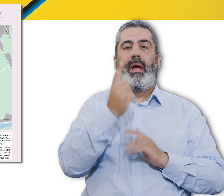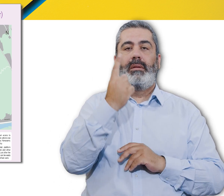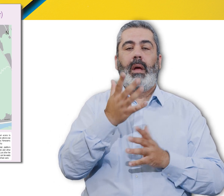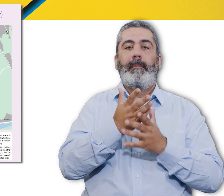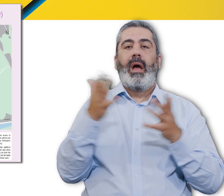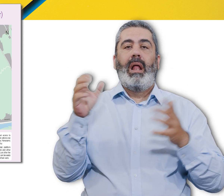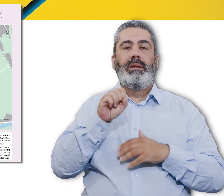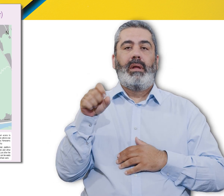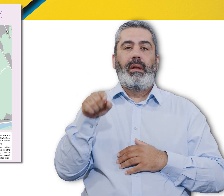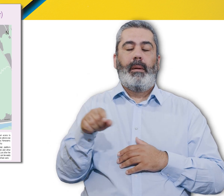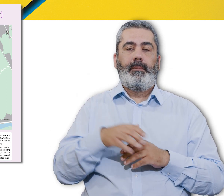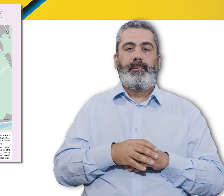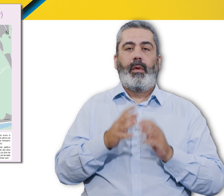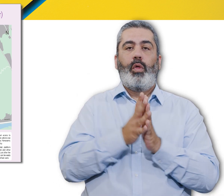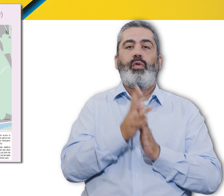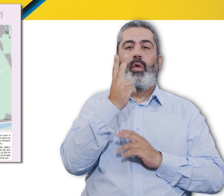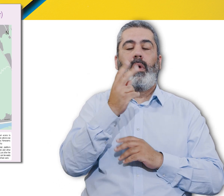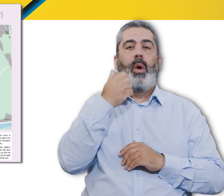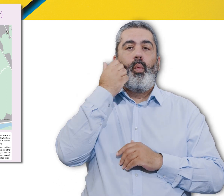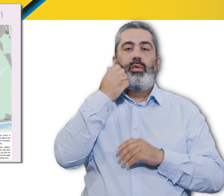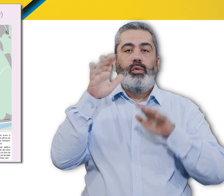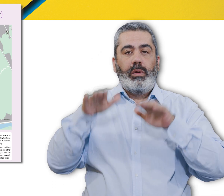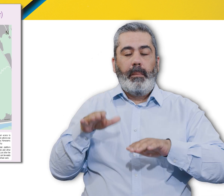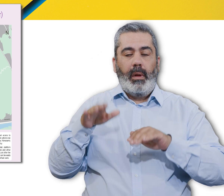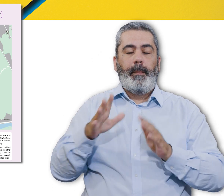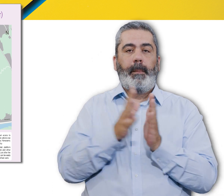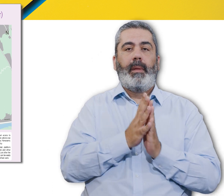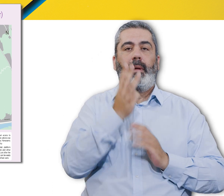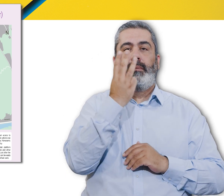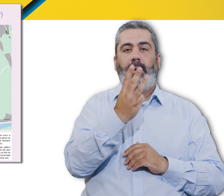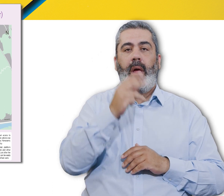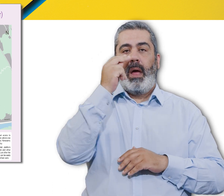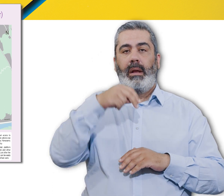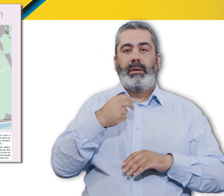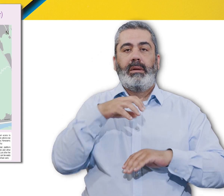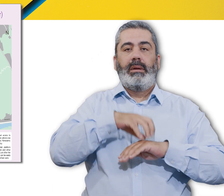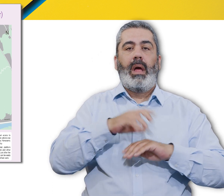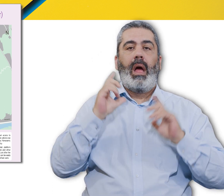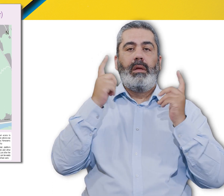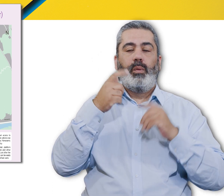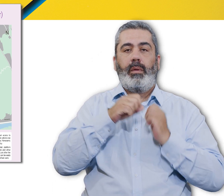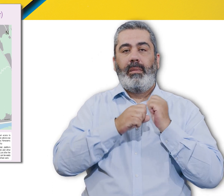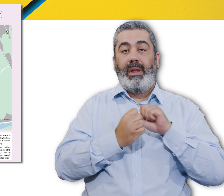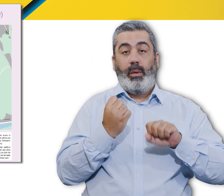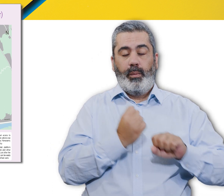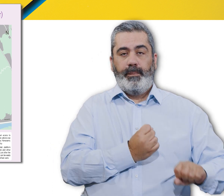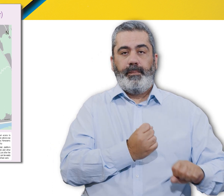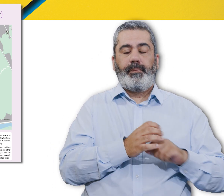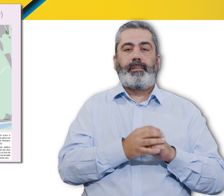Holy Trinity Church. 11. Great Water System. 12. Red Mosque.